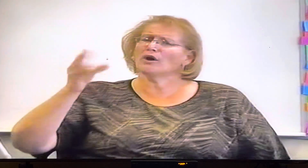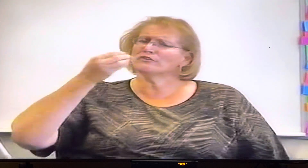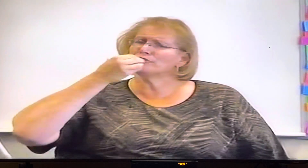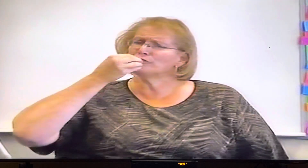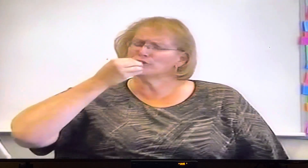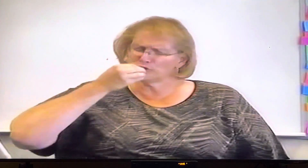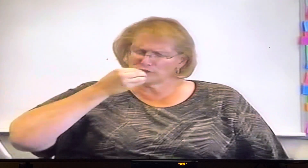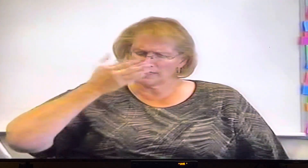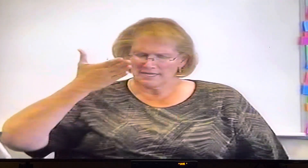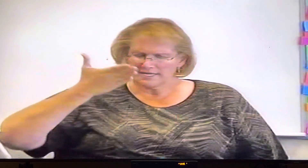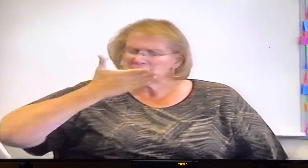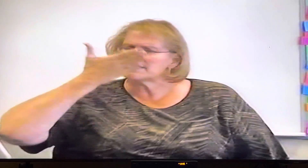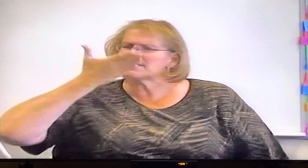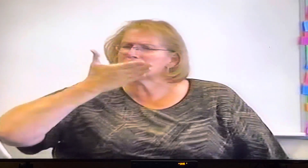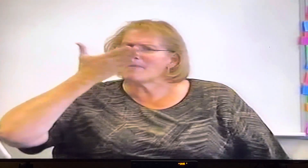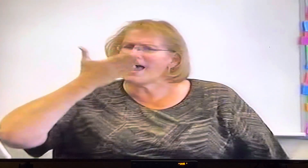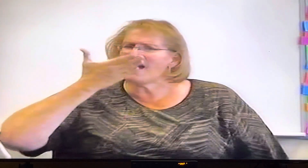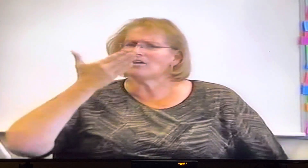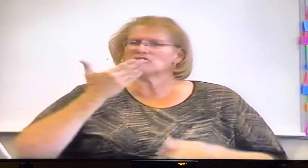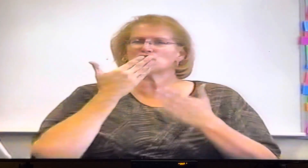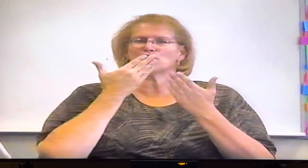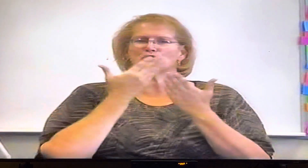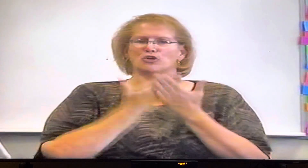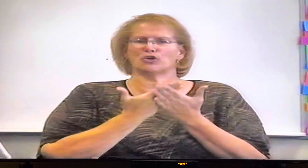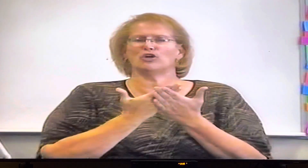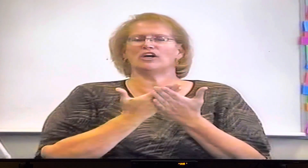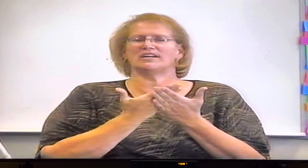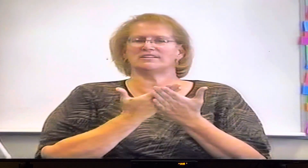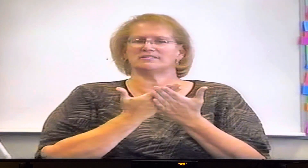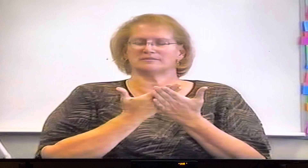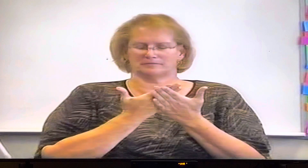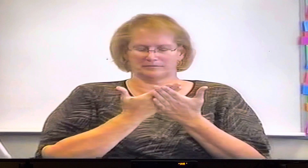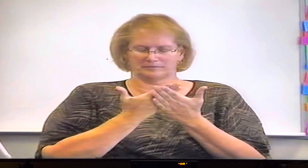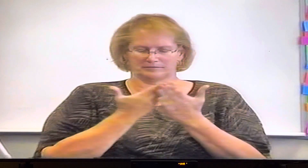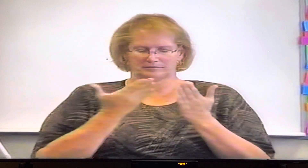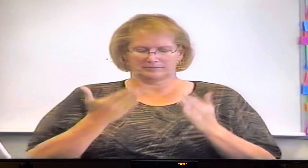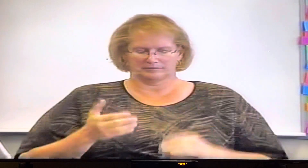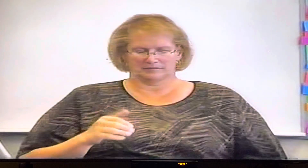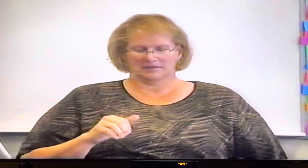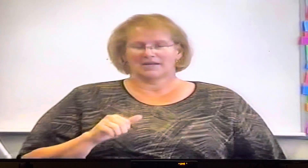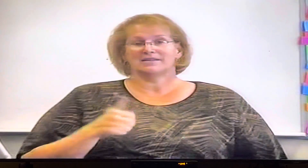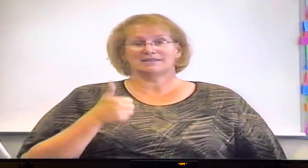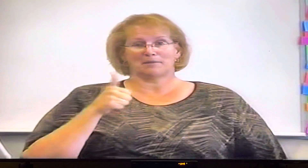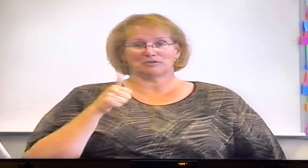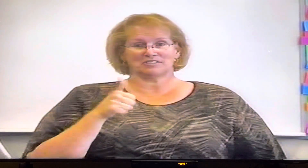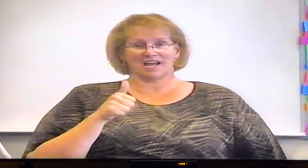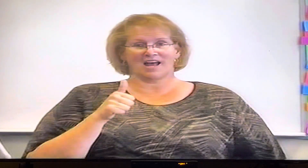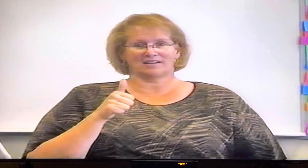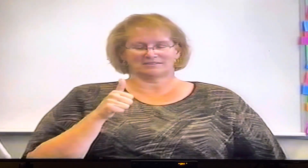your food smells good. Number 10,